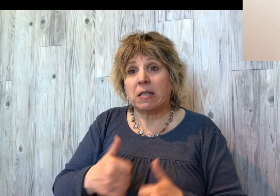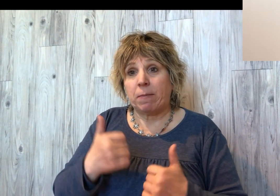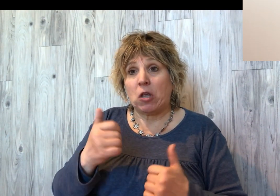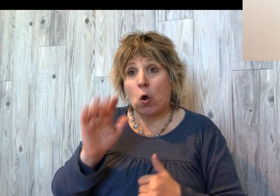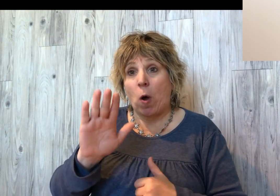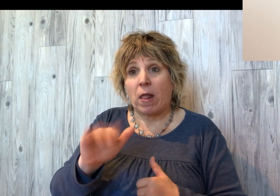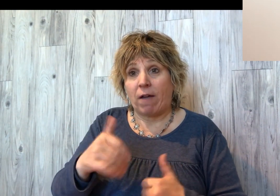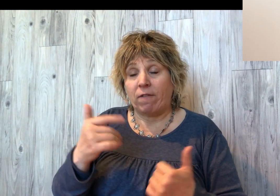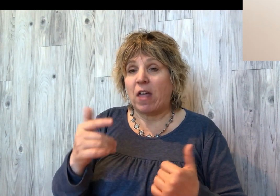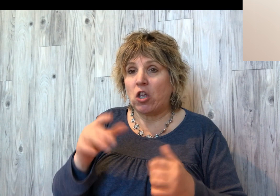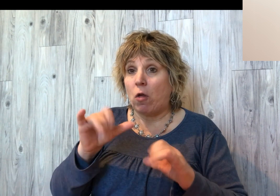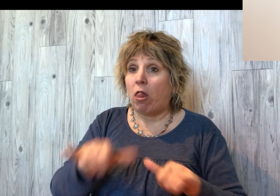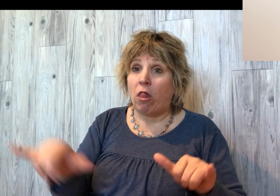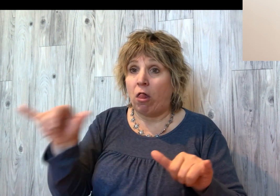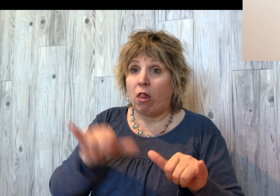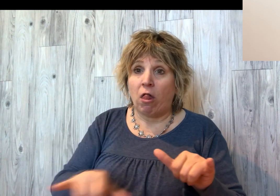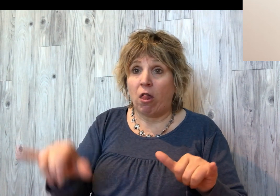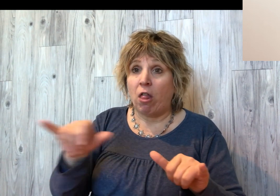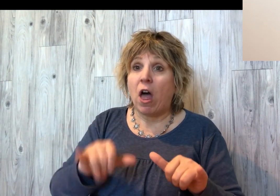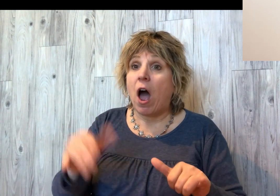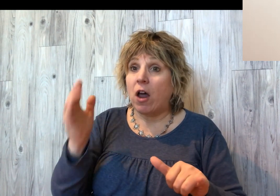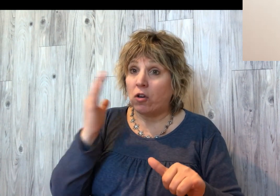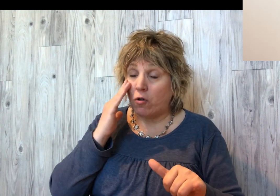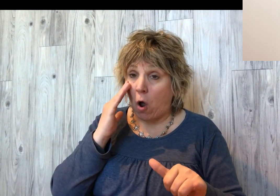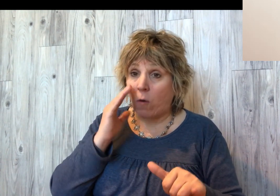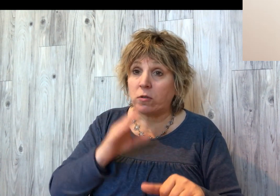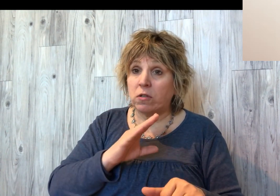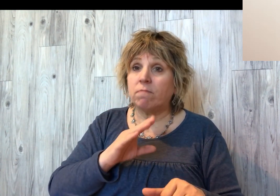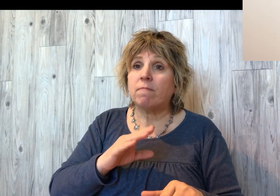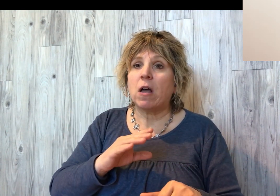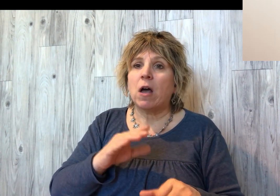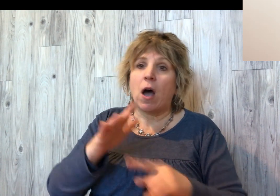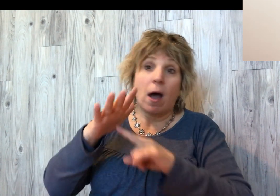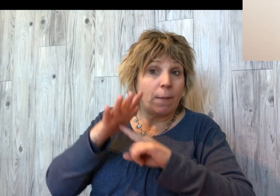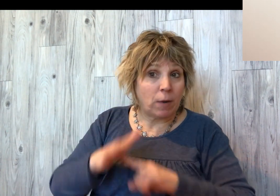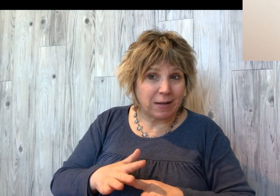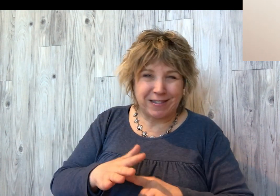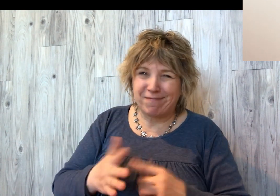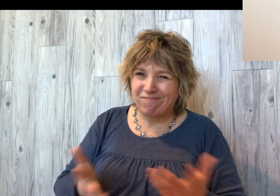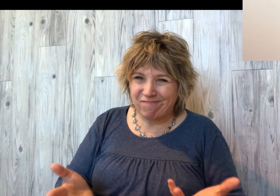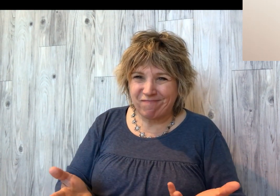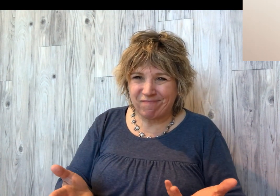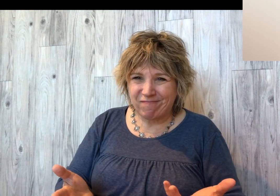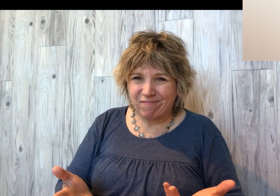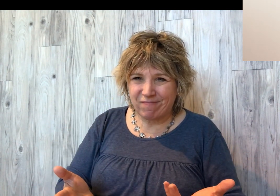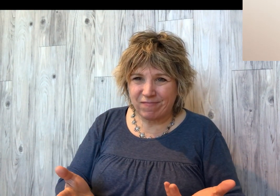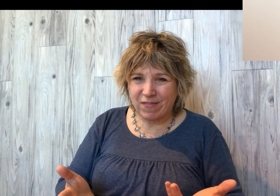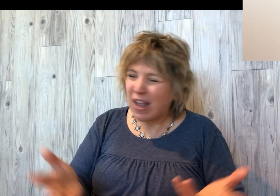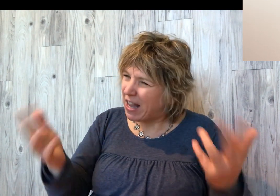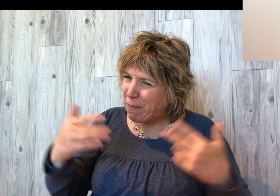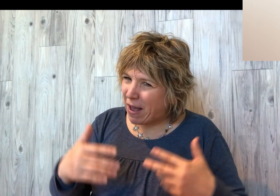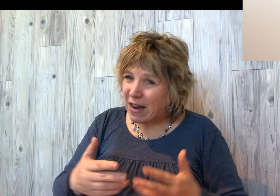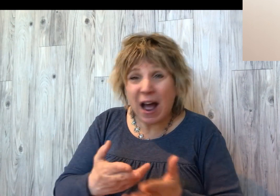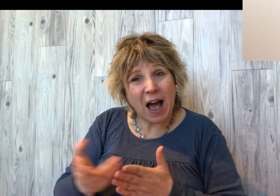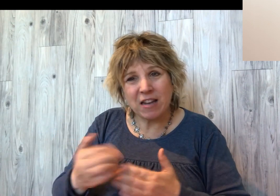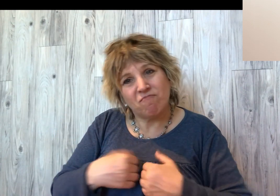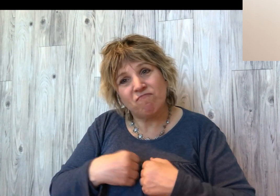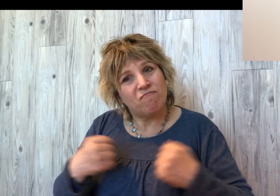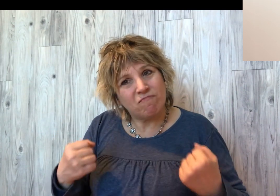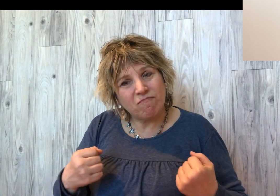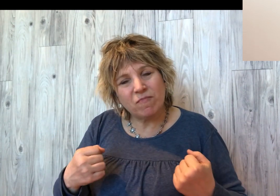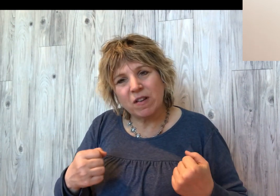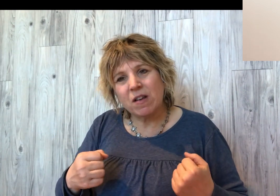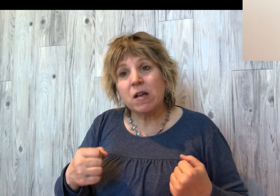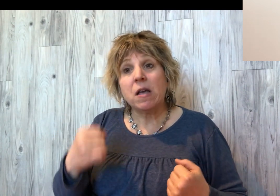life that you keep doing and you know it's hurting you? Come on, man. Come on, let's be honest about